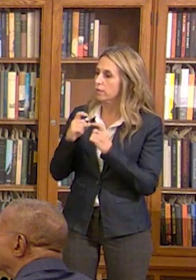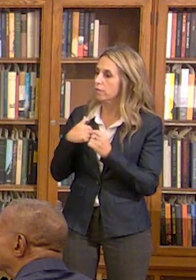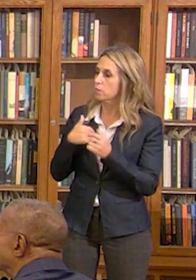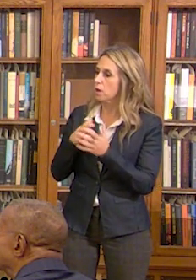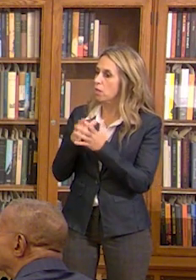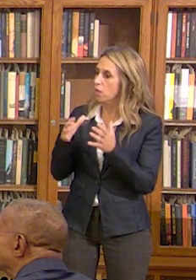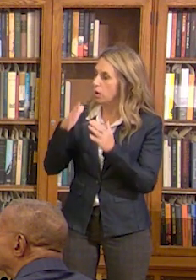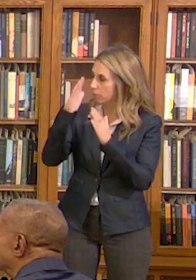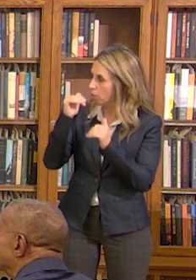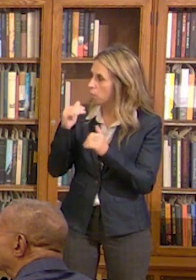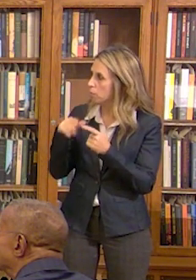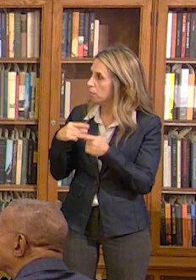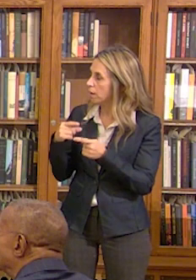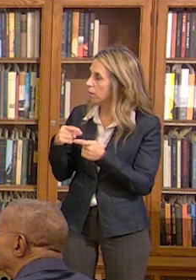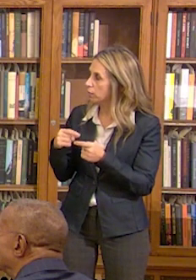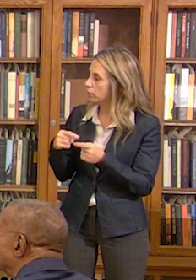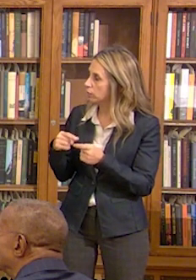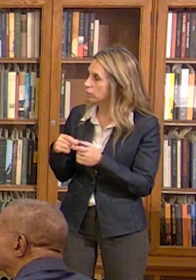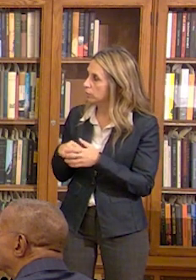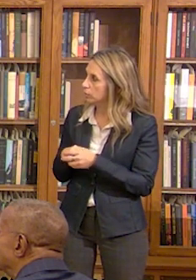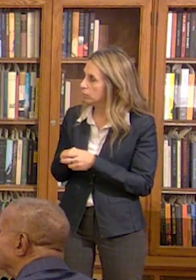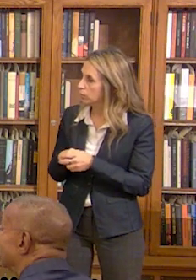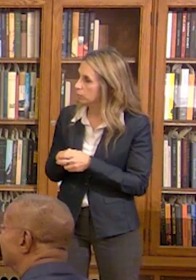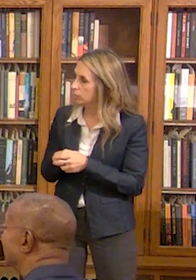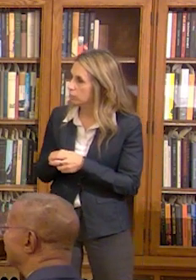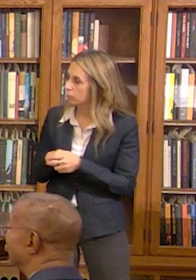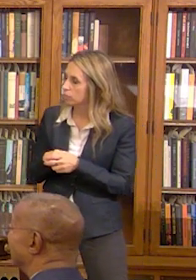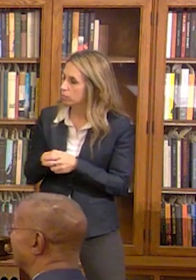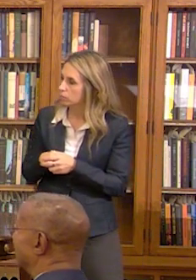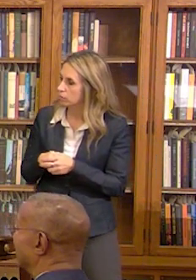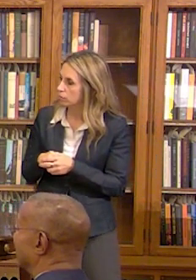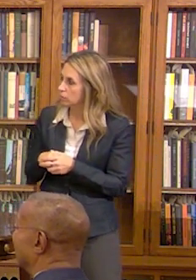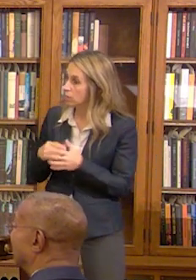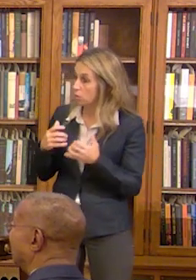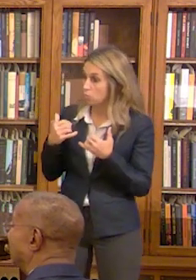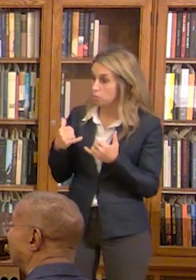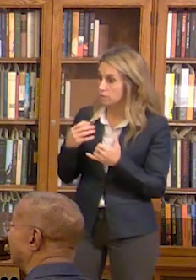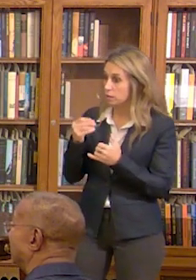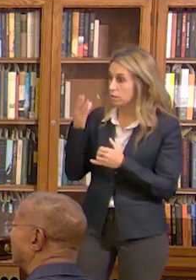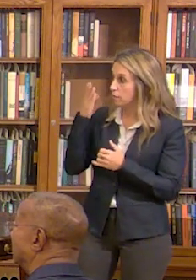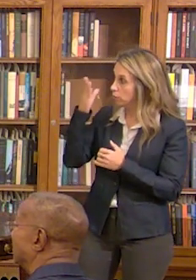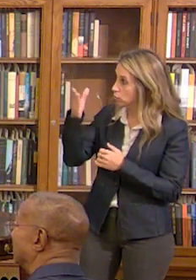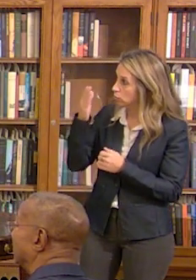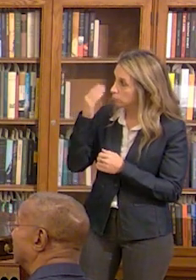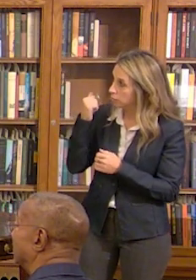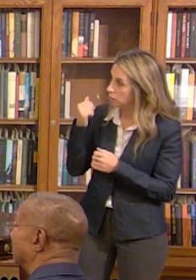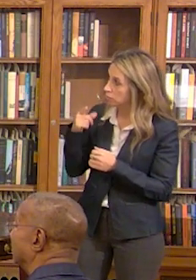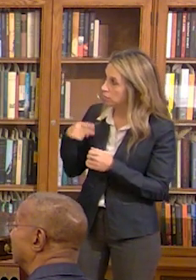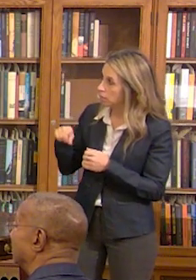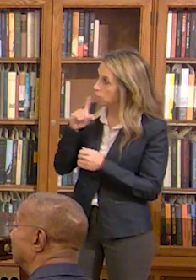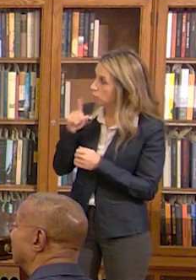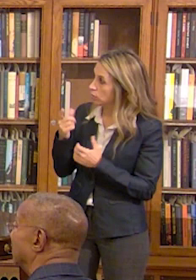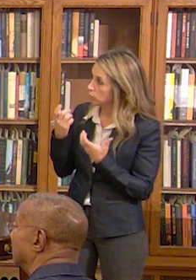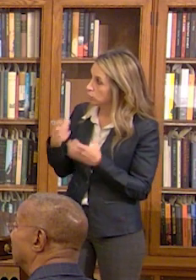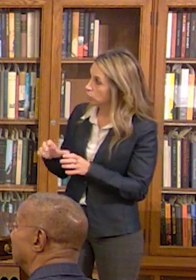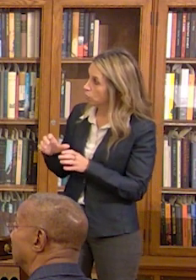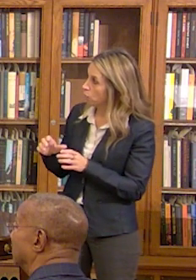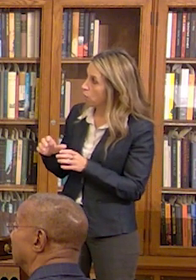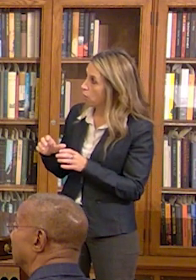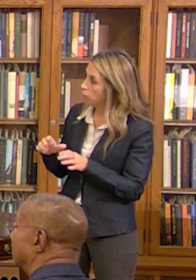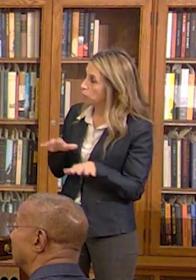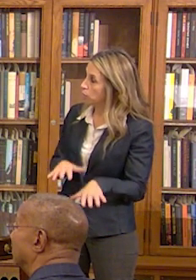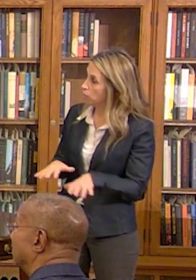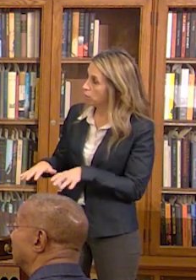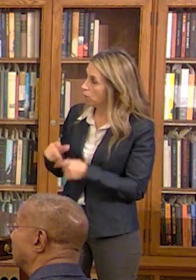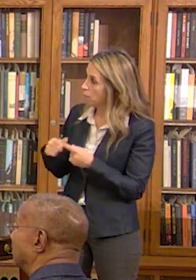of Hope about uh the present and the future because they really don't don't want to be passive